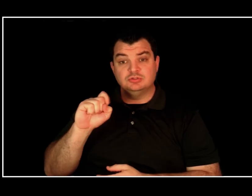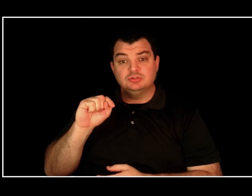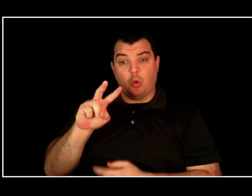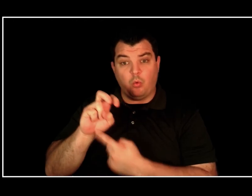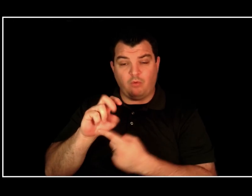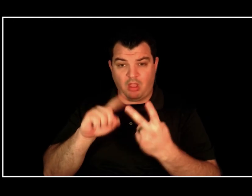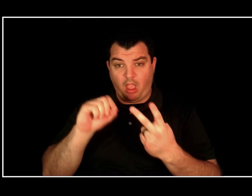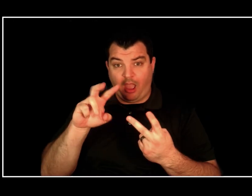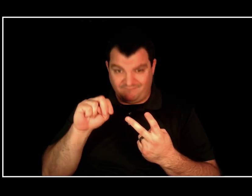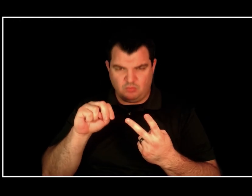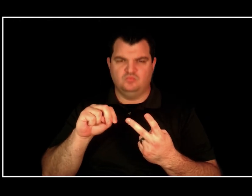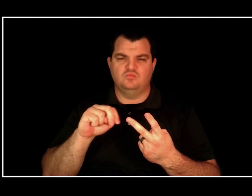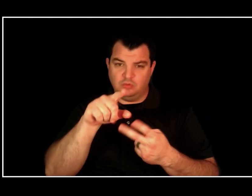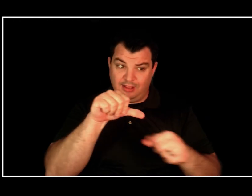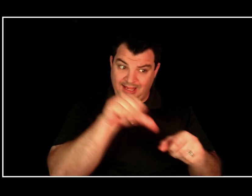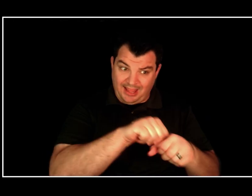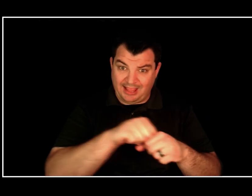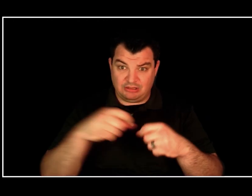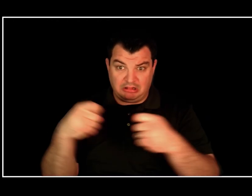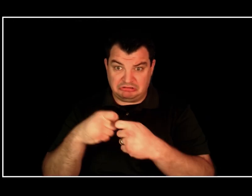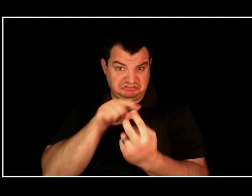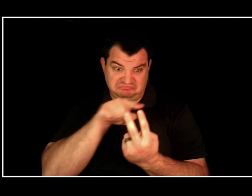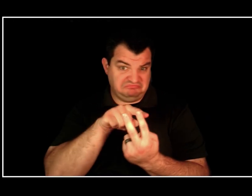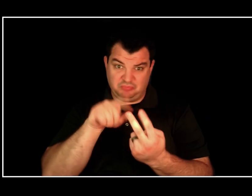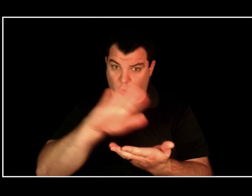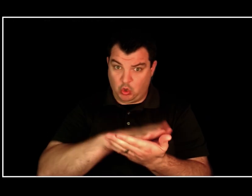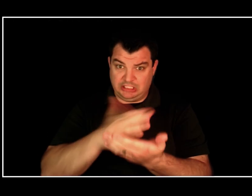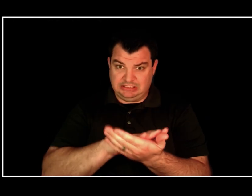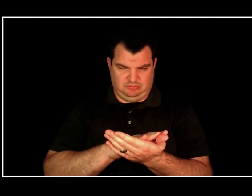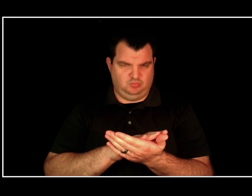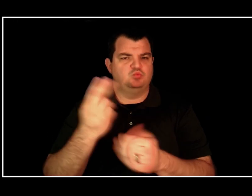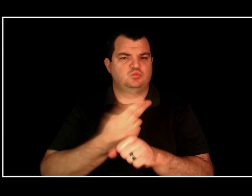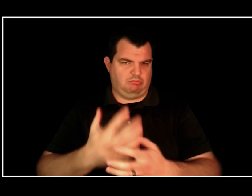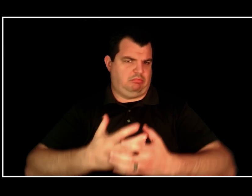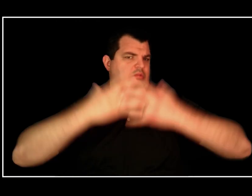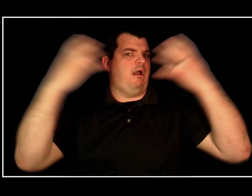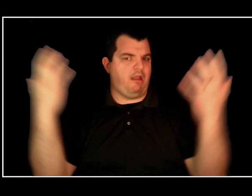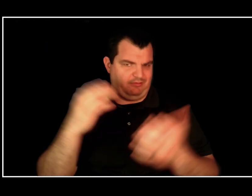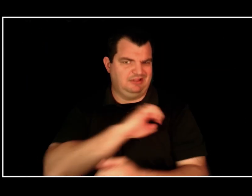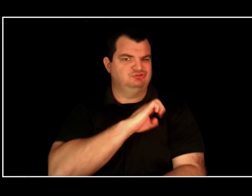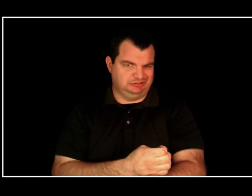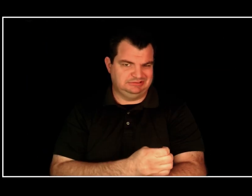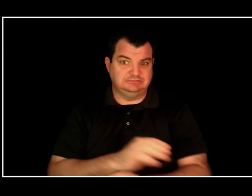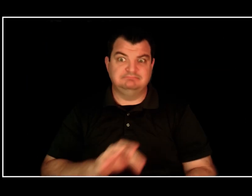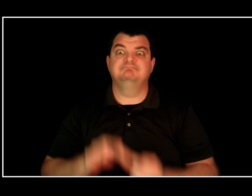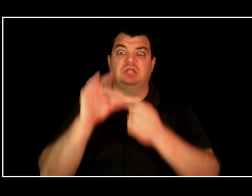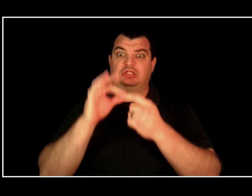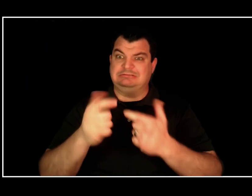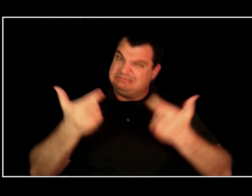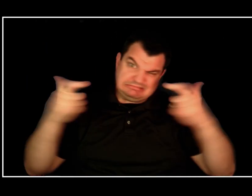stoves and in ovens. Whether you use gas or electric appliances in your cooking can use a lot of